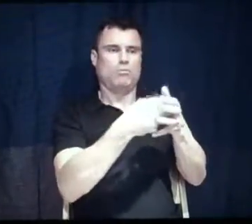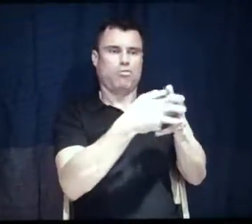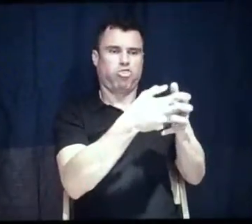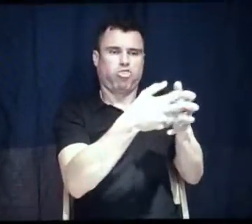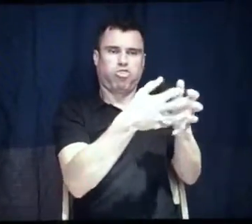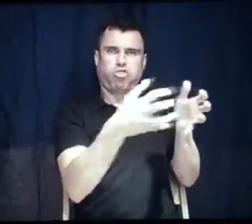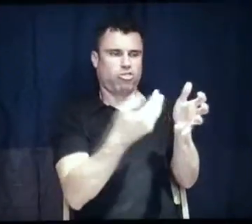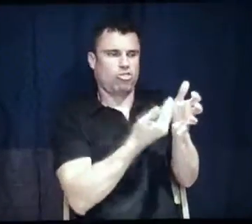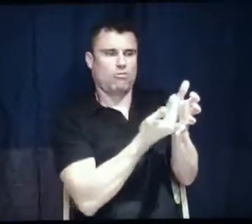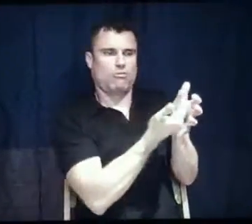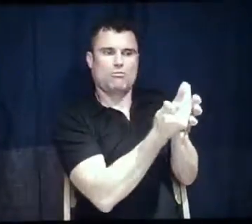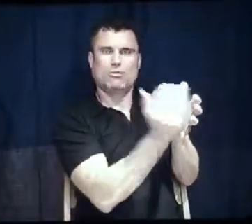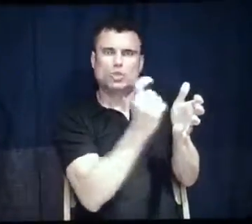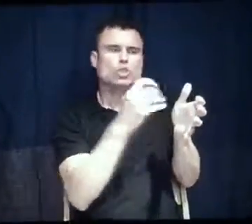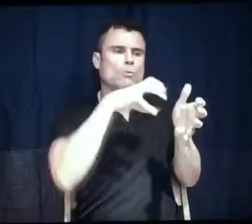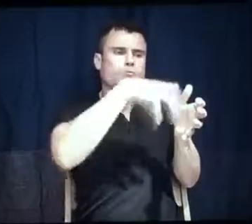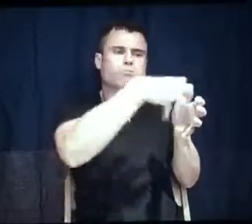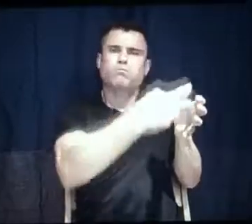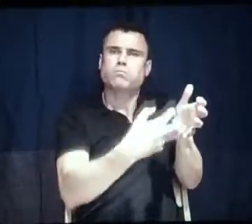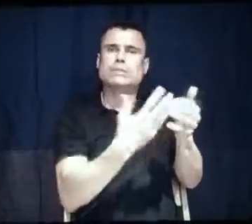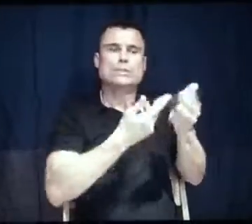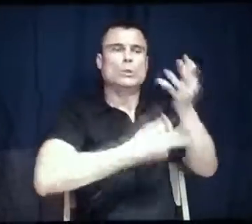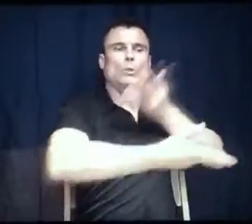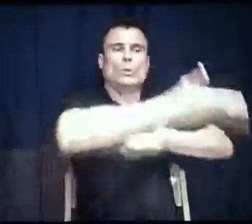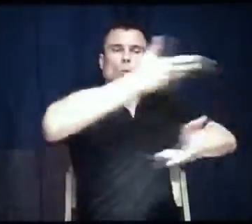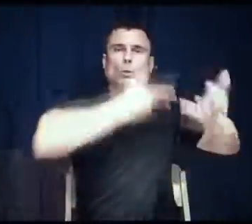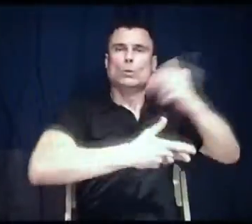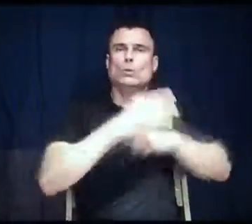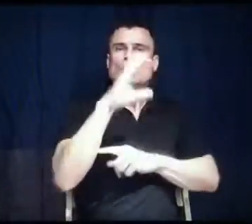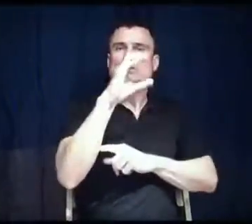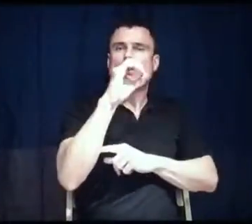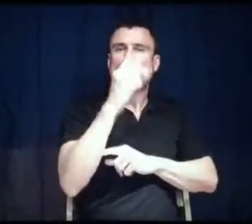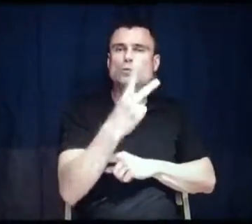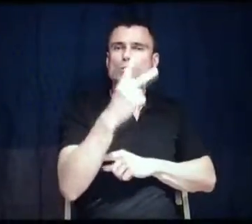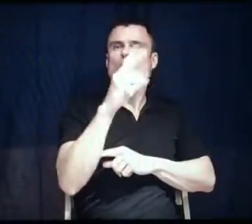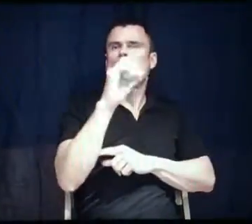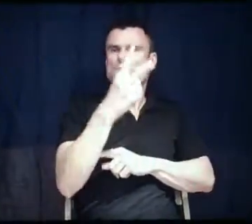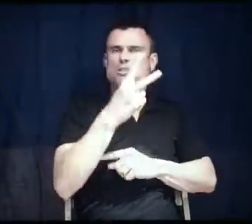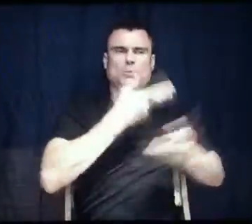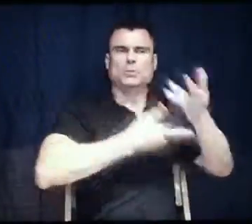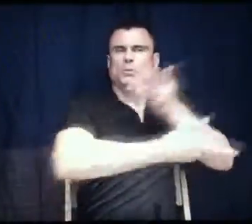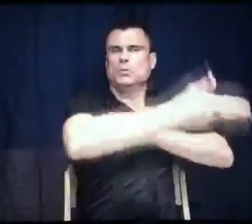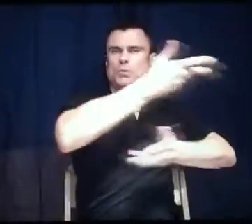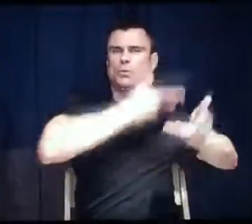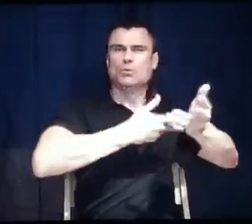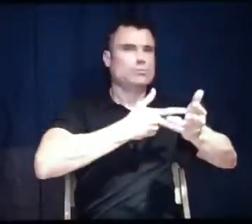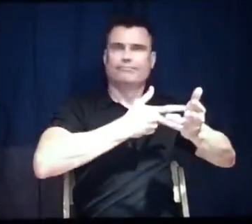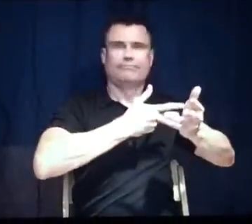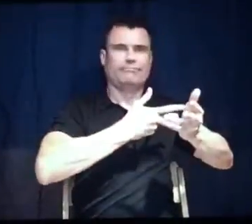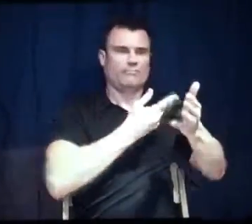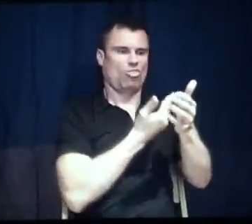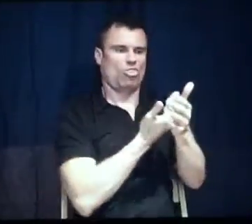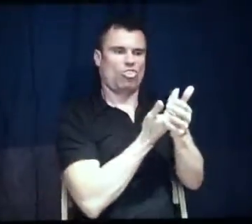what's called alveoli, which is like a little air bubble, and that helps with the exchange of CO2 and O2 when